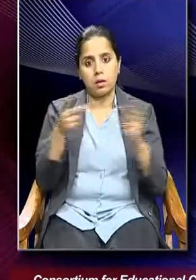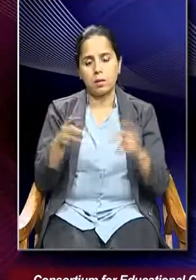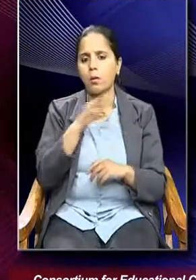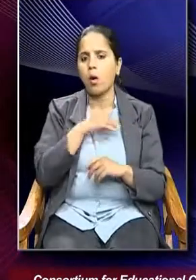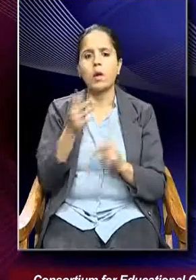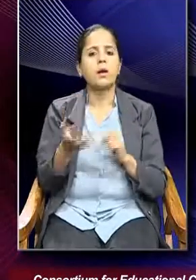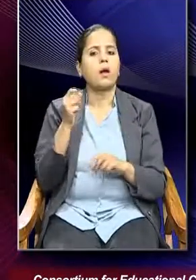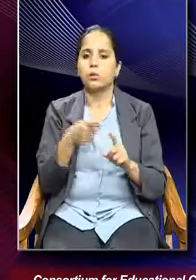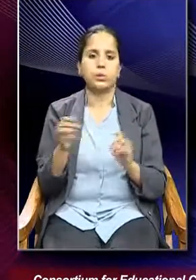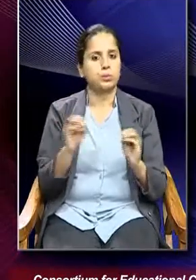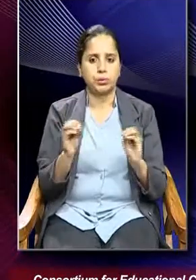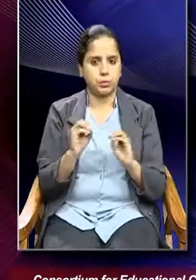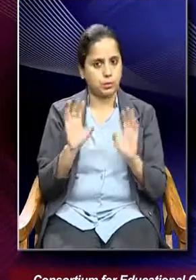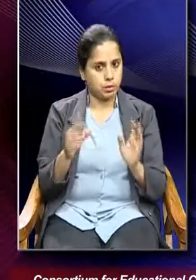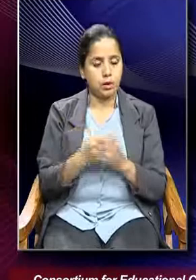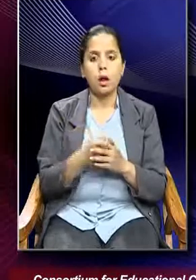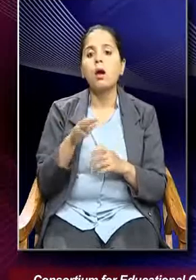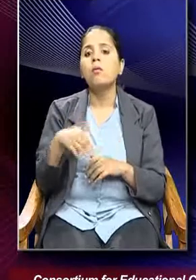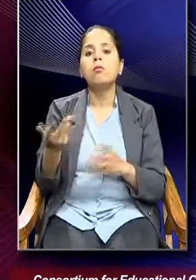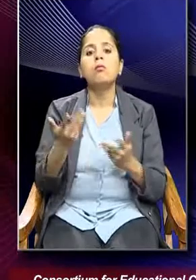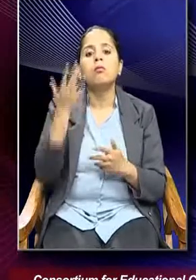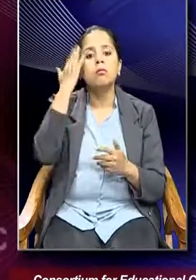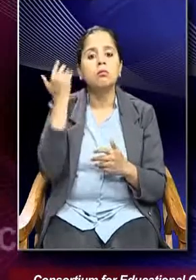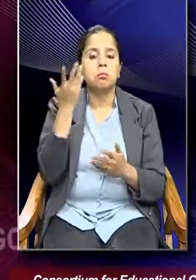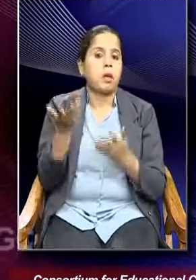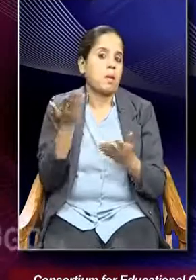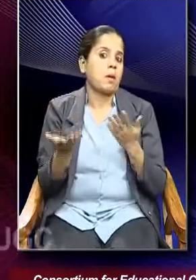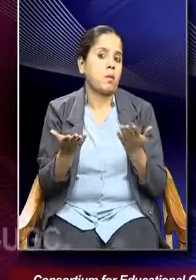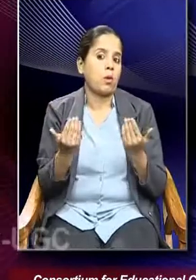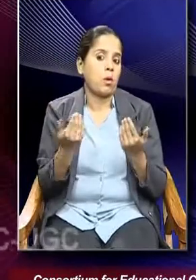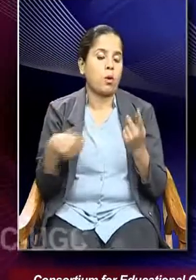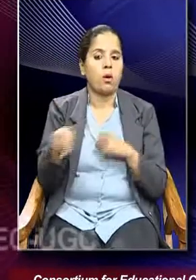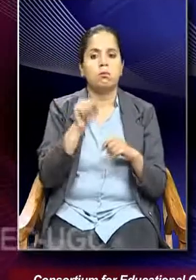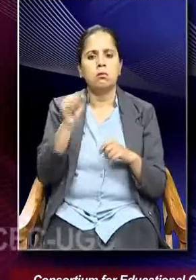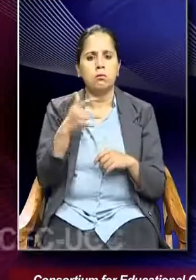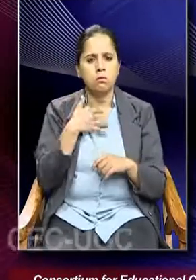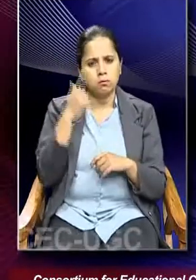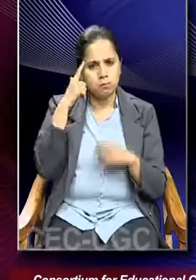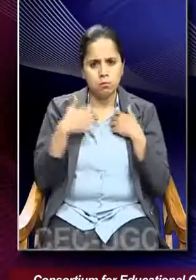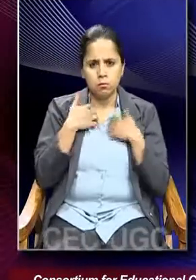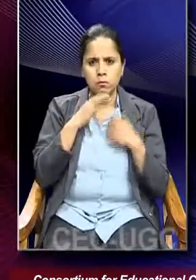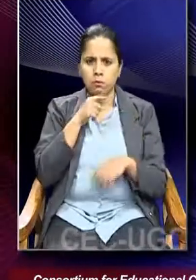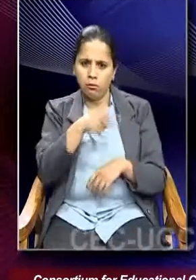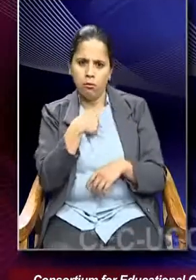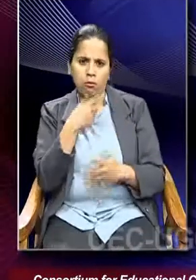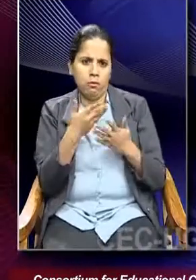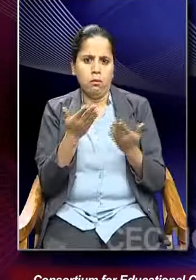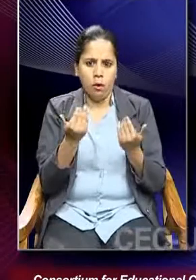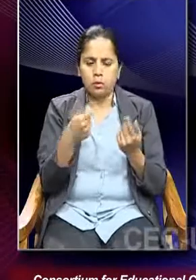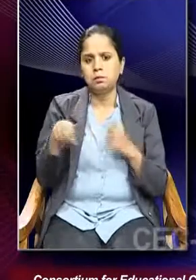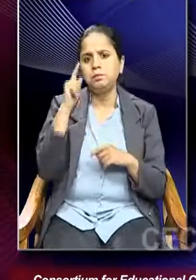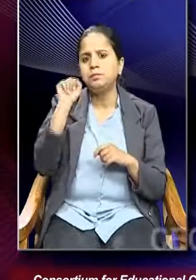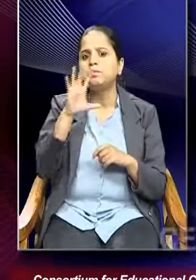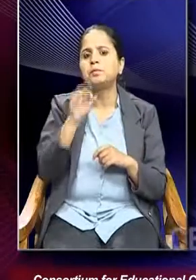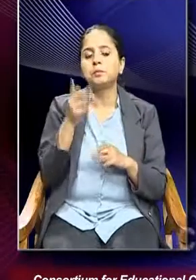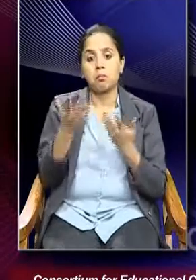of it, because then they would have been the case of vested interest and lot of political lobbying